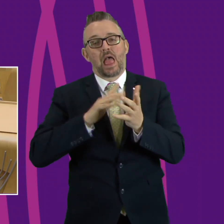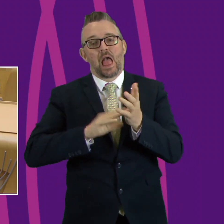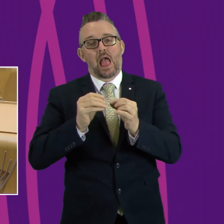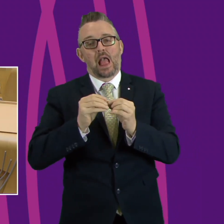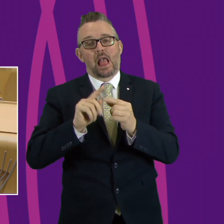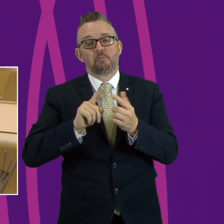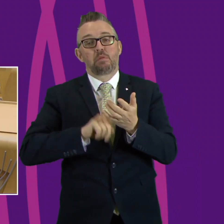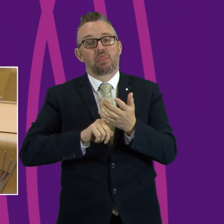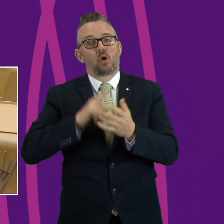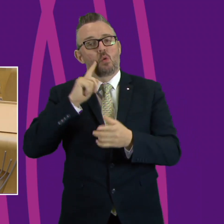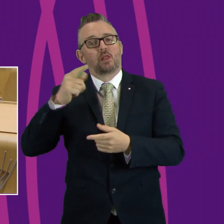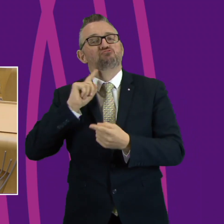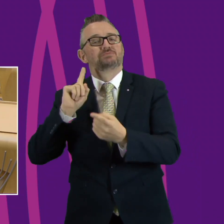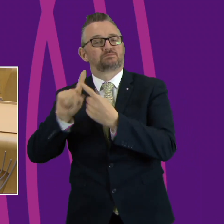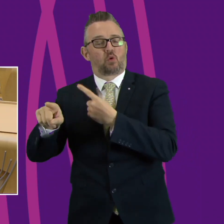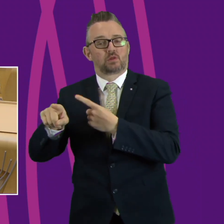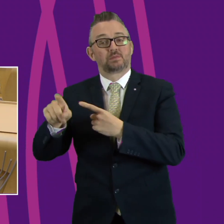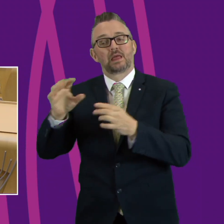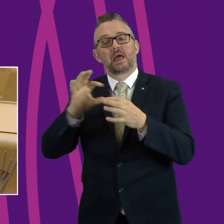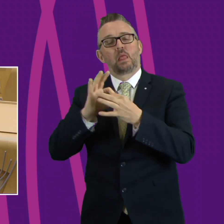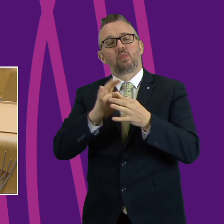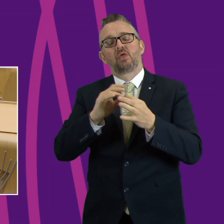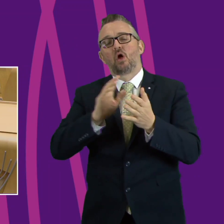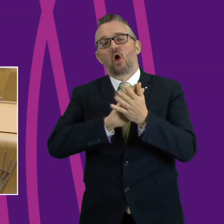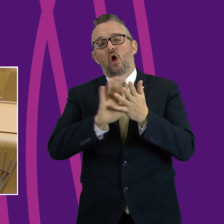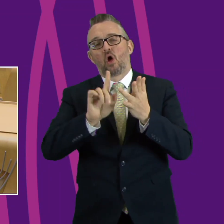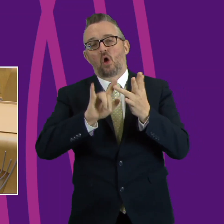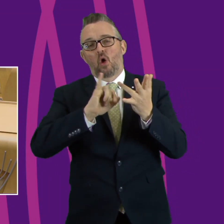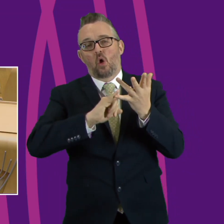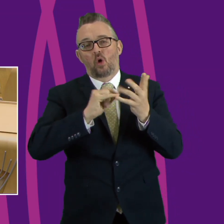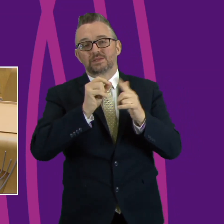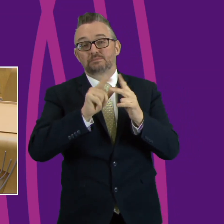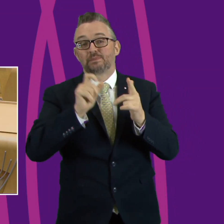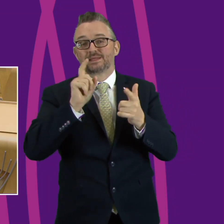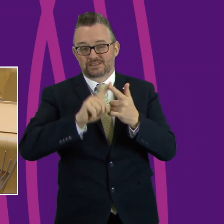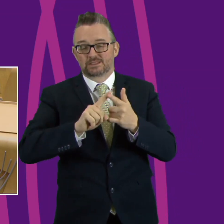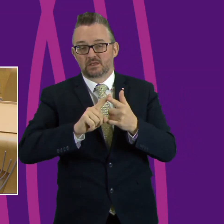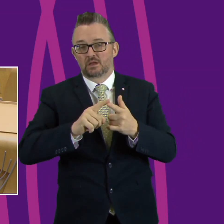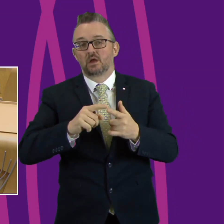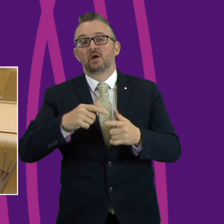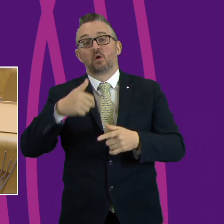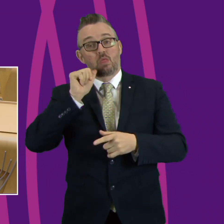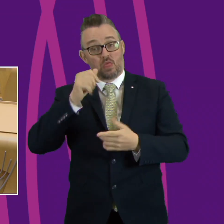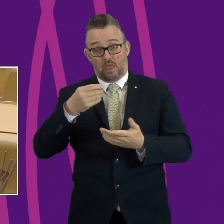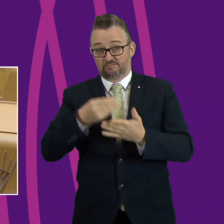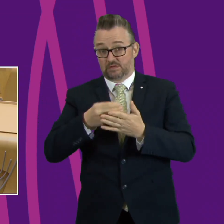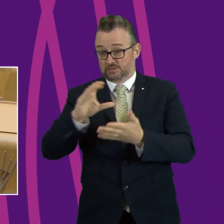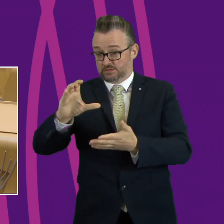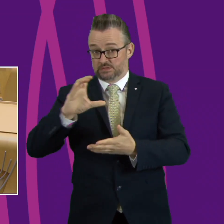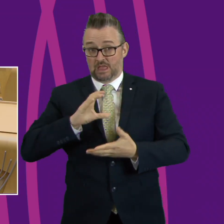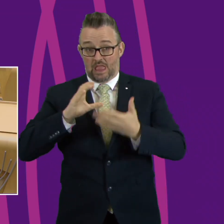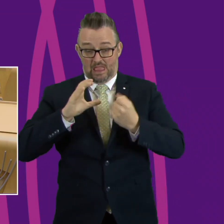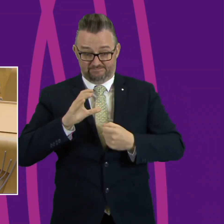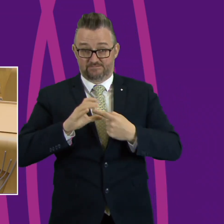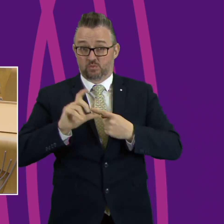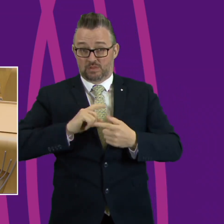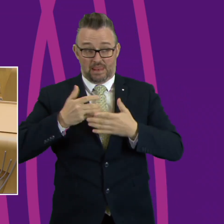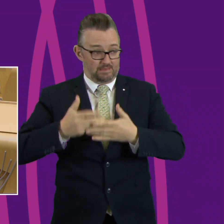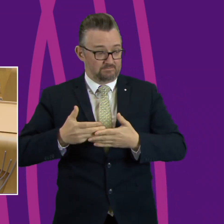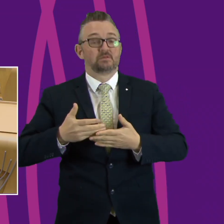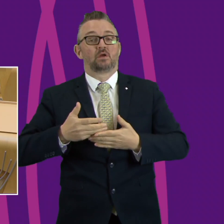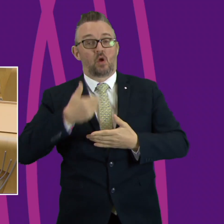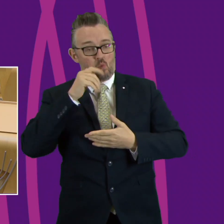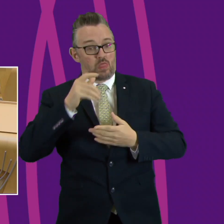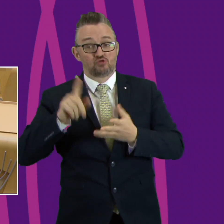sense, but in terms of hospices, I can confirm that we will pass on all the consequential funding for hospices that we receive from